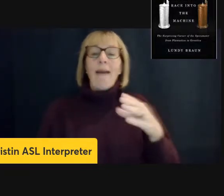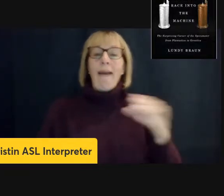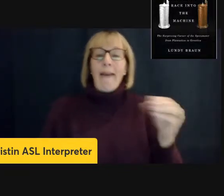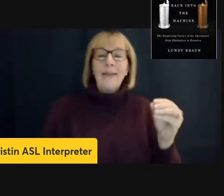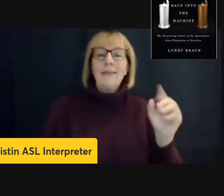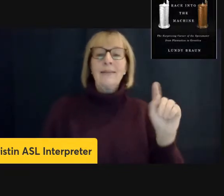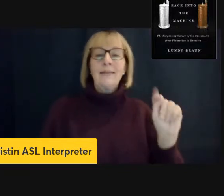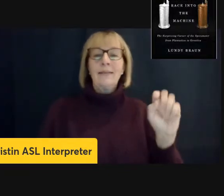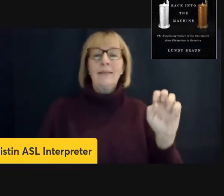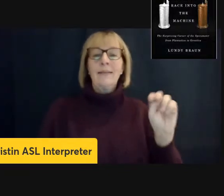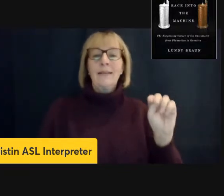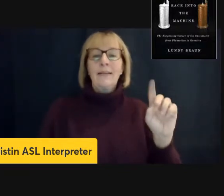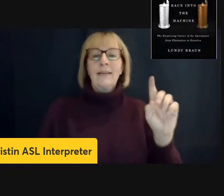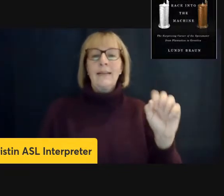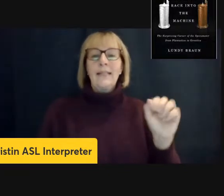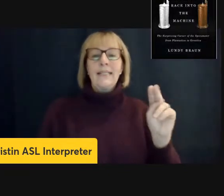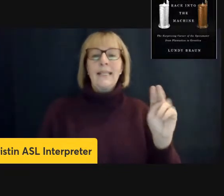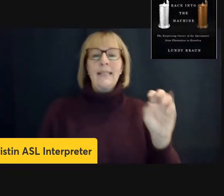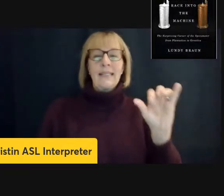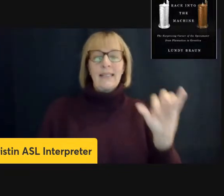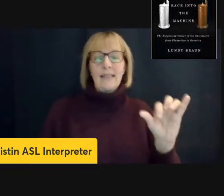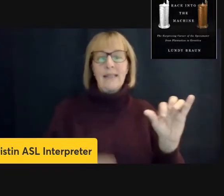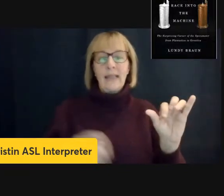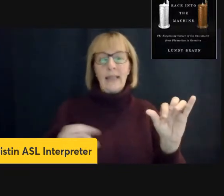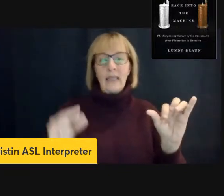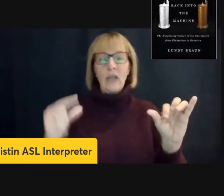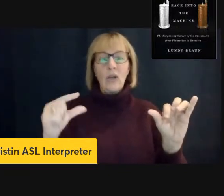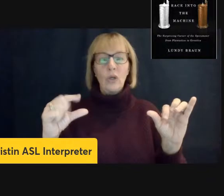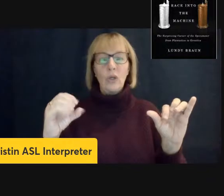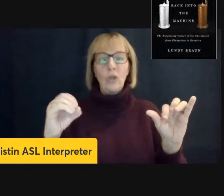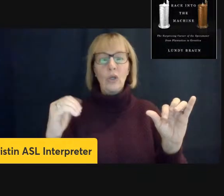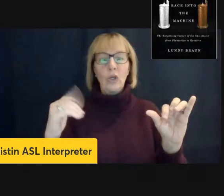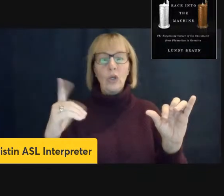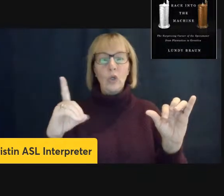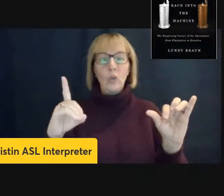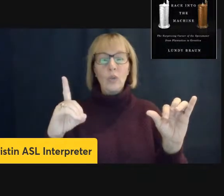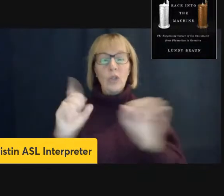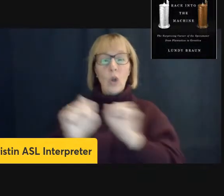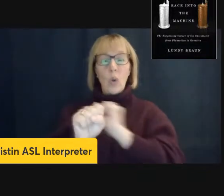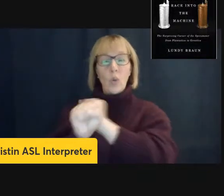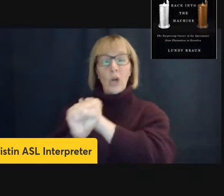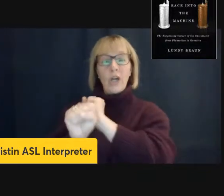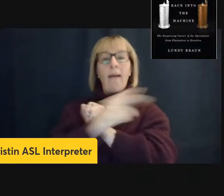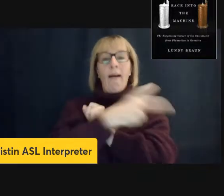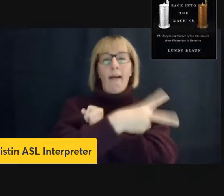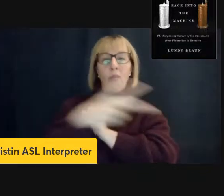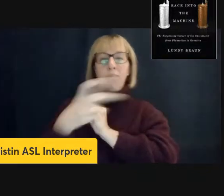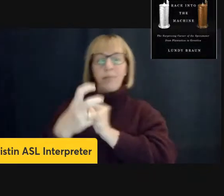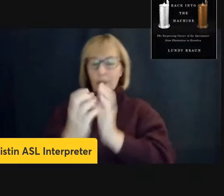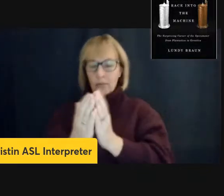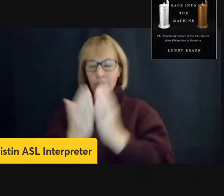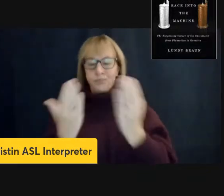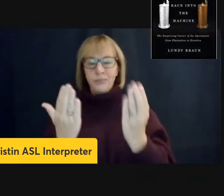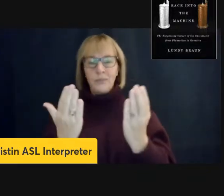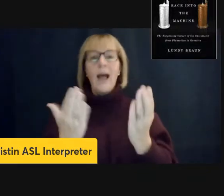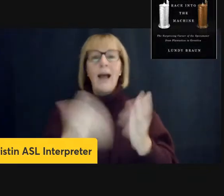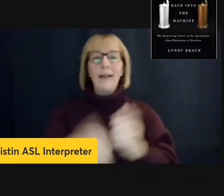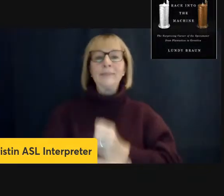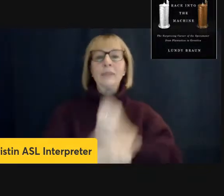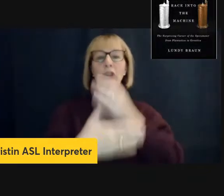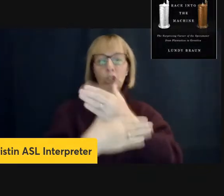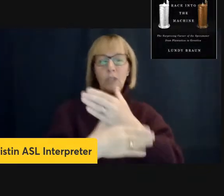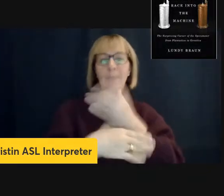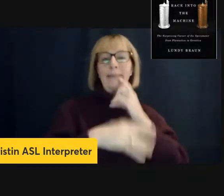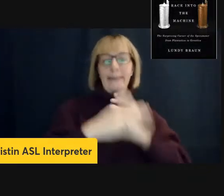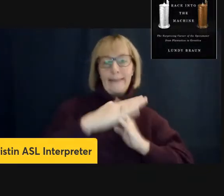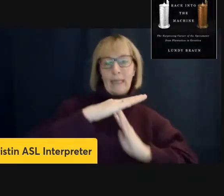singles out Gould's work and analyzes it in a whole chapter. Hoffman claimed, because he was a German immigrant, that he